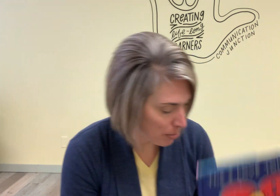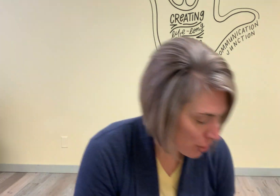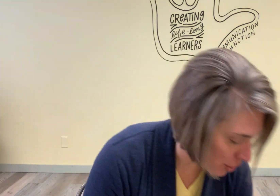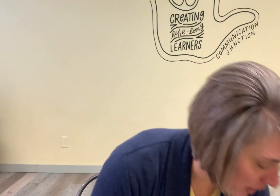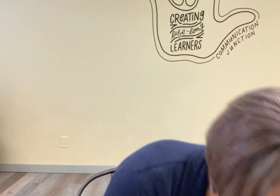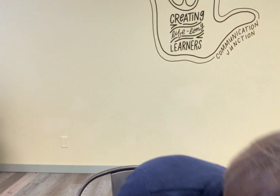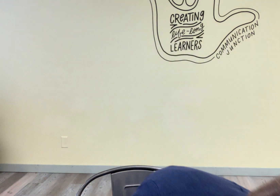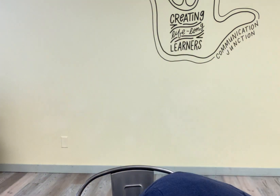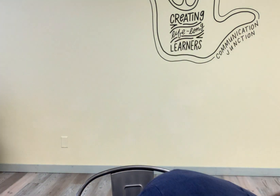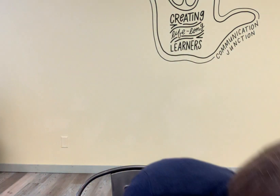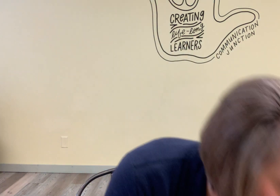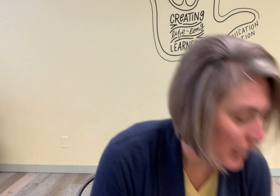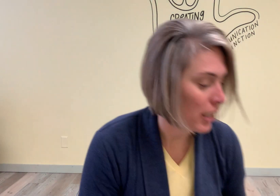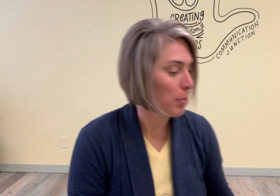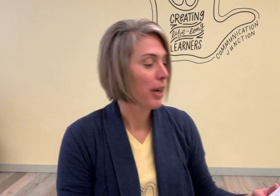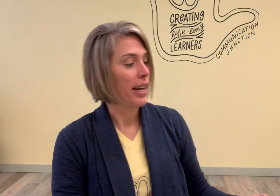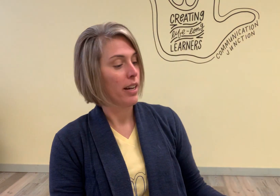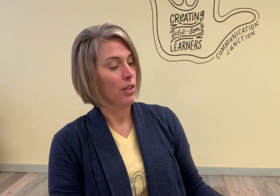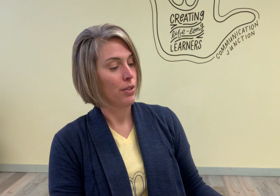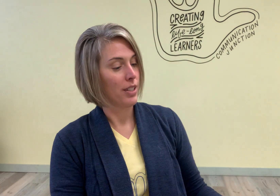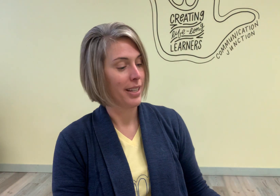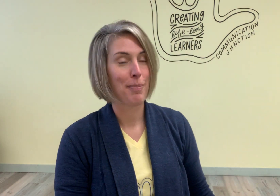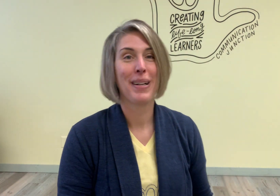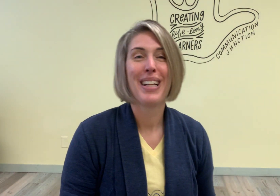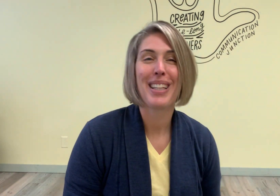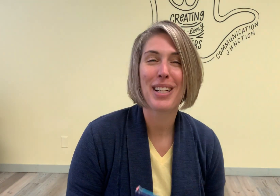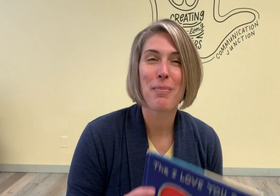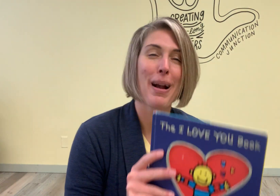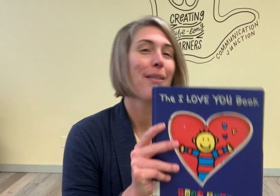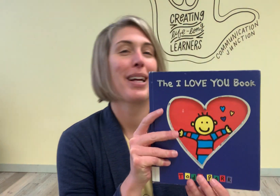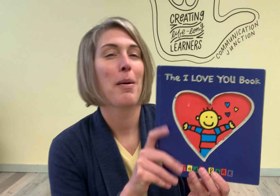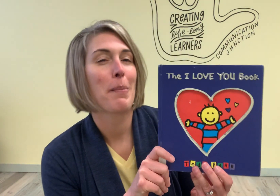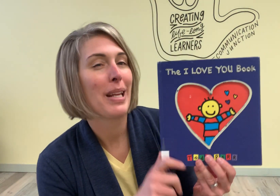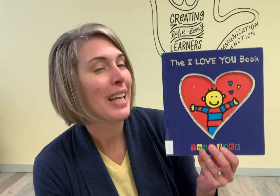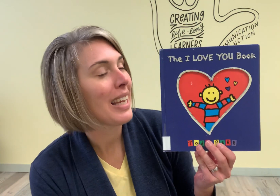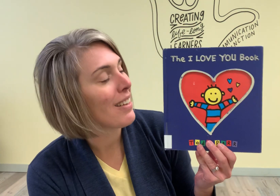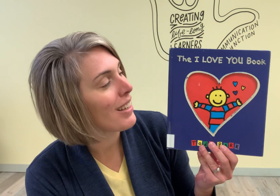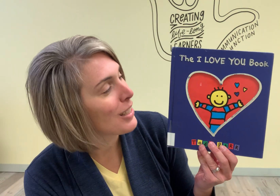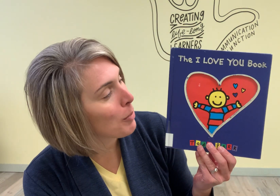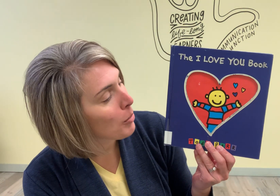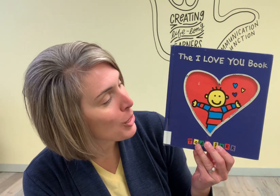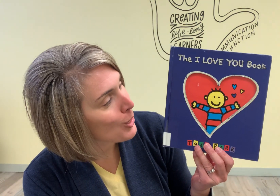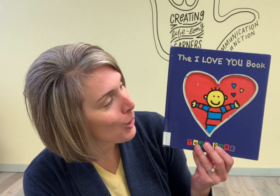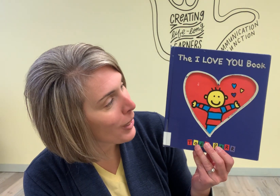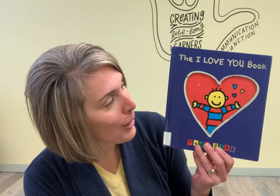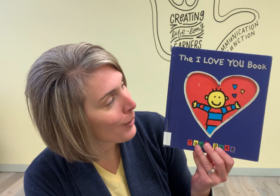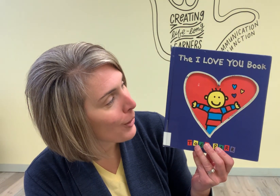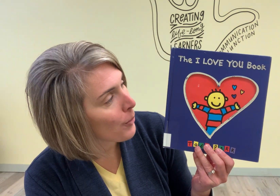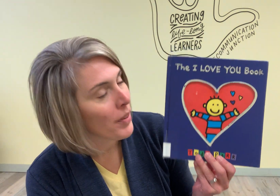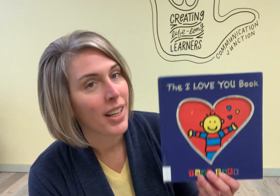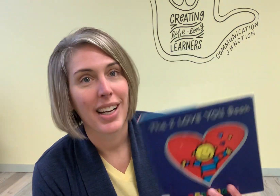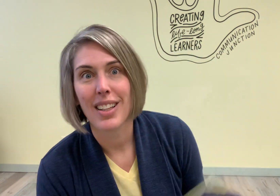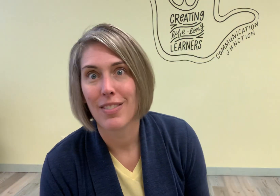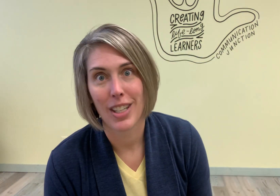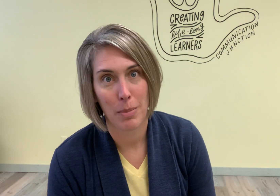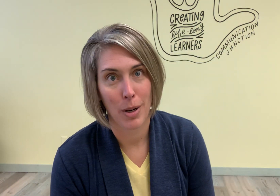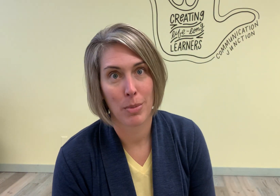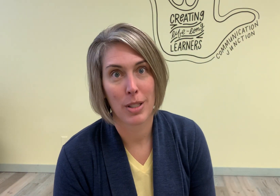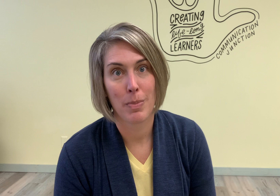publisher is Little Brown. Yep, Little Brown and Company, giving us permission to read it with you. I love Todd Parr books